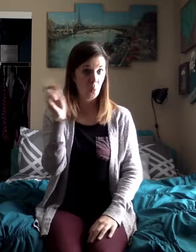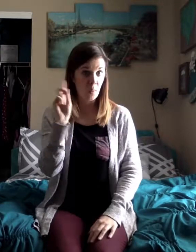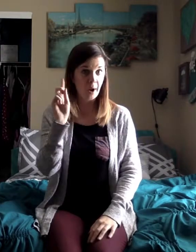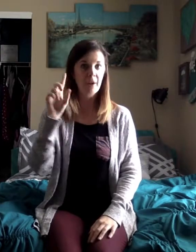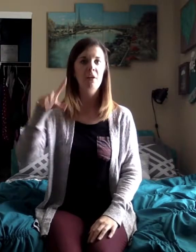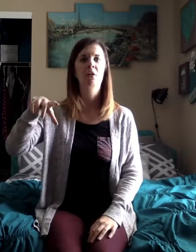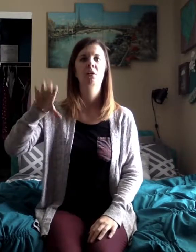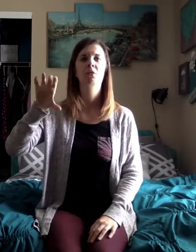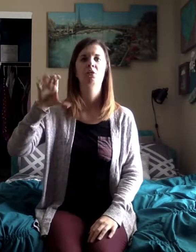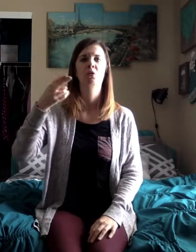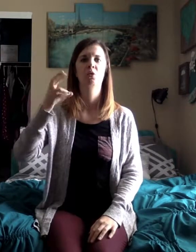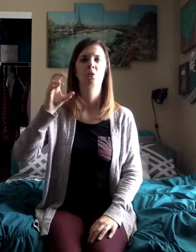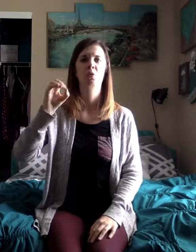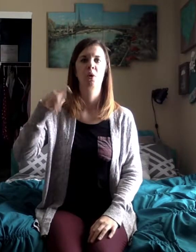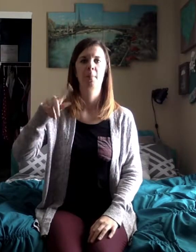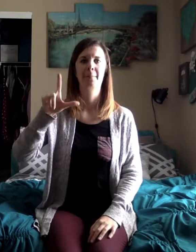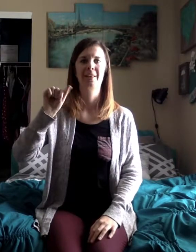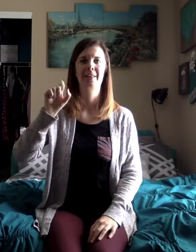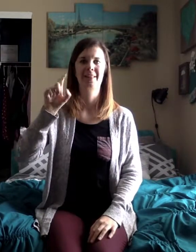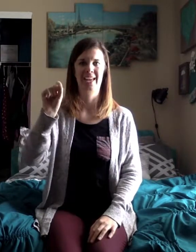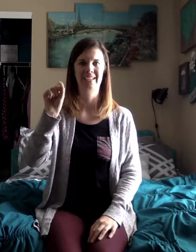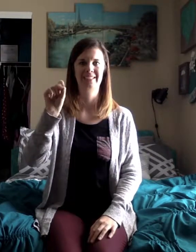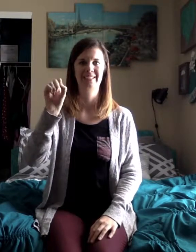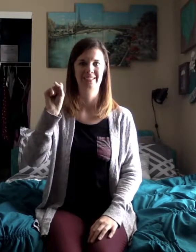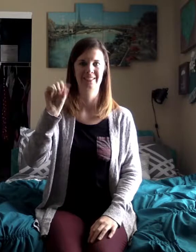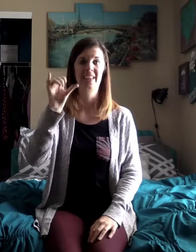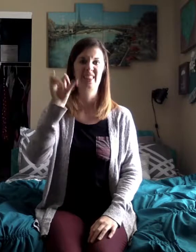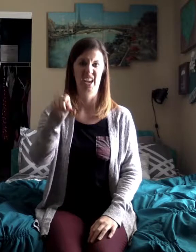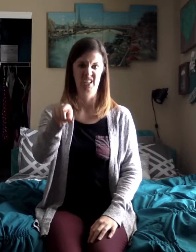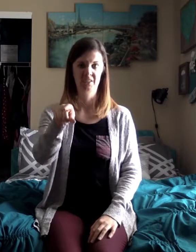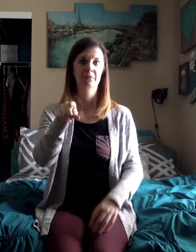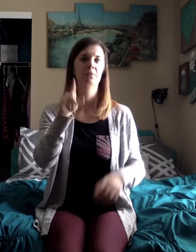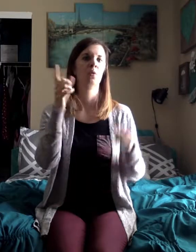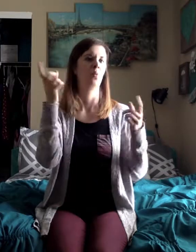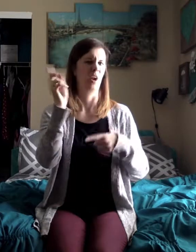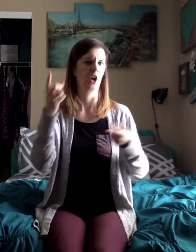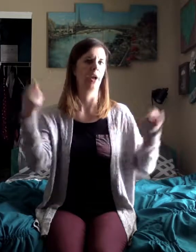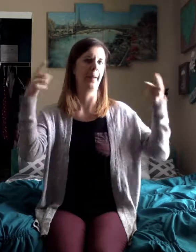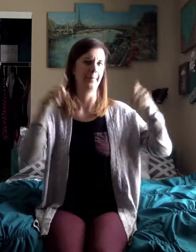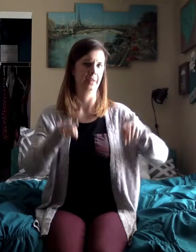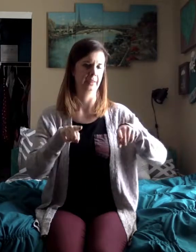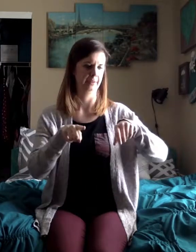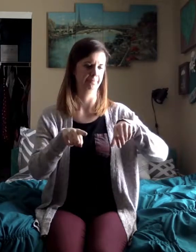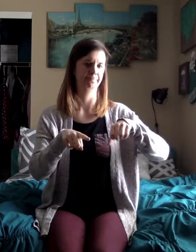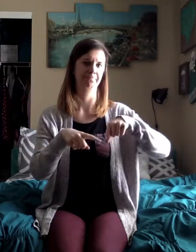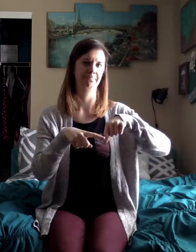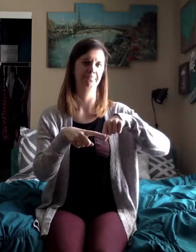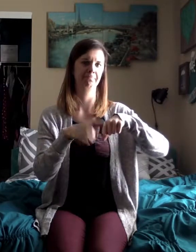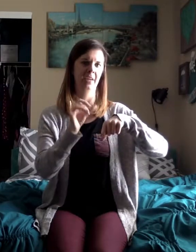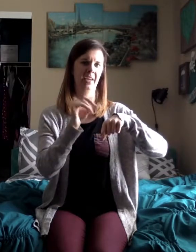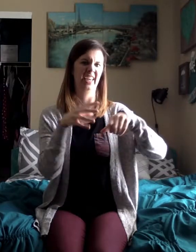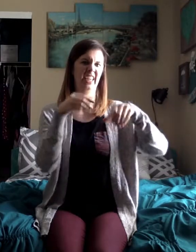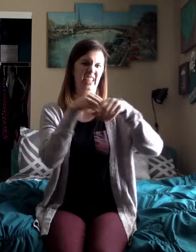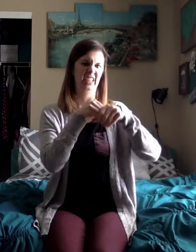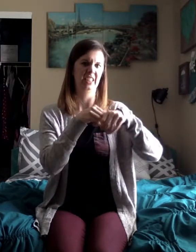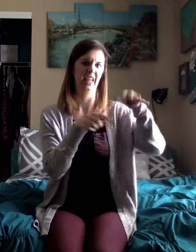cell, I should say, that this chemical reaction takes place. And usually, after the chemical reaction